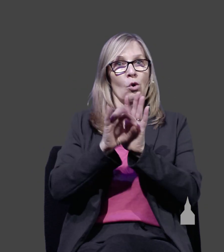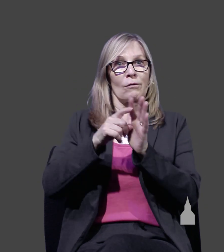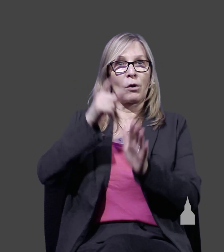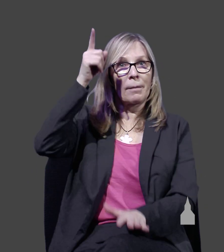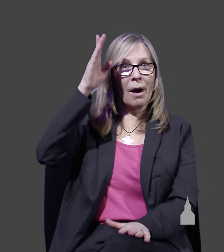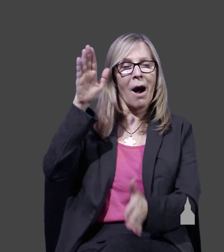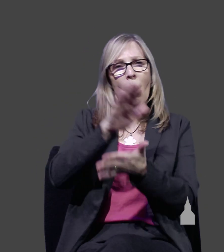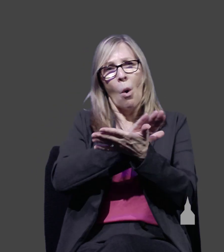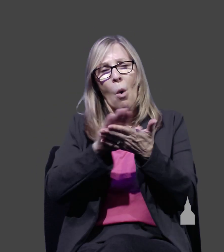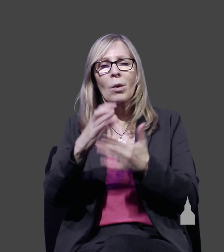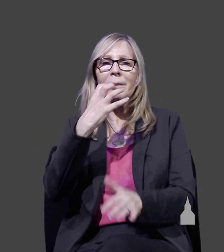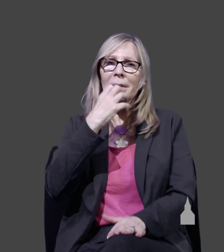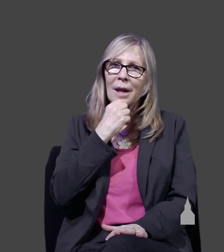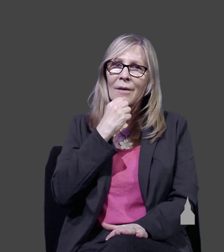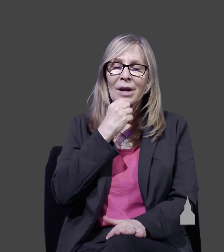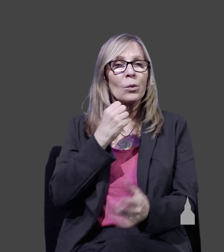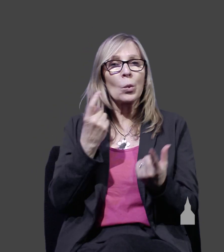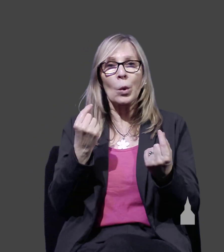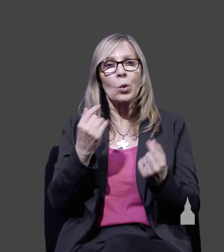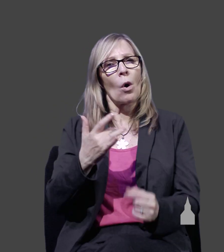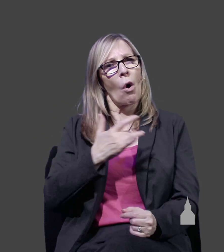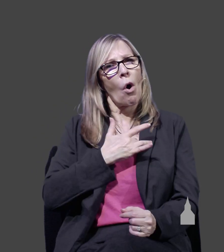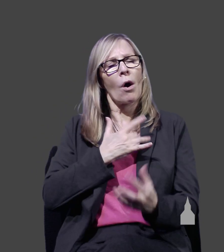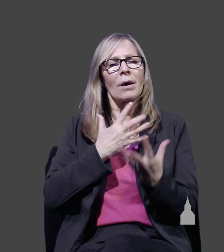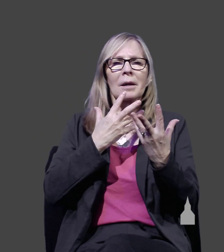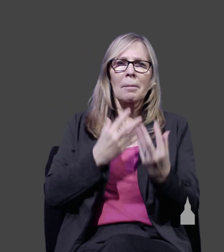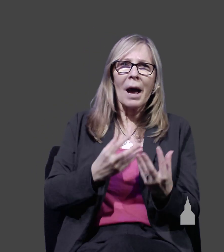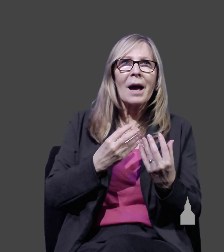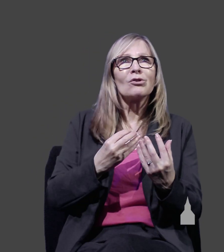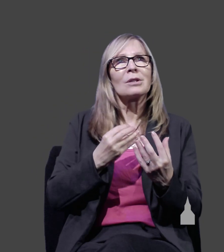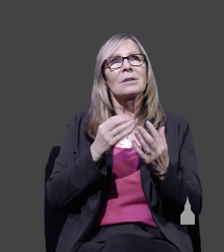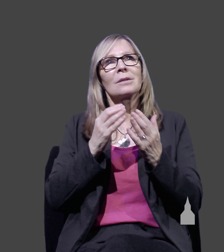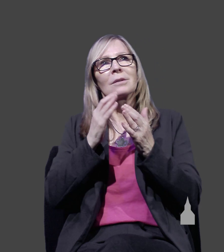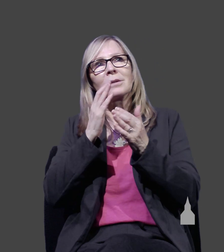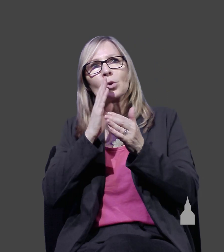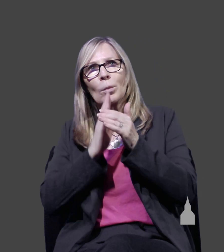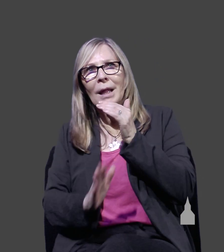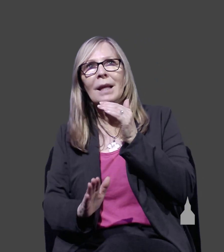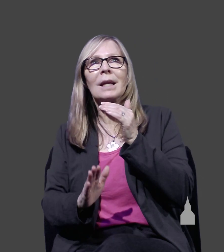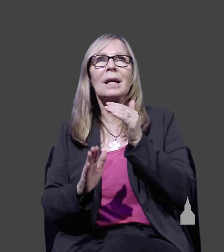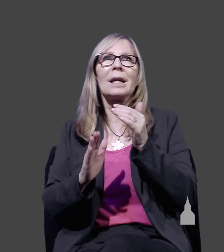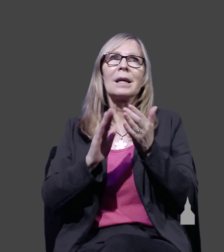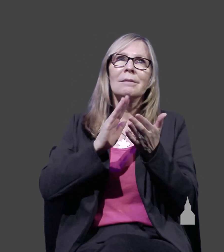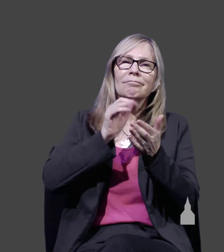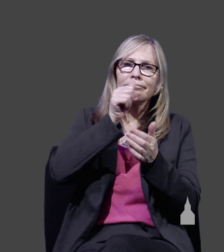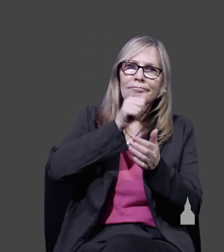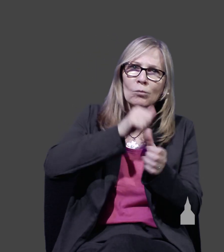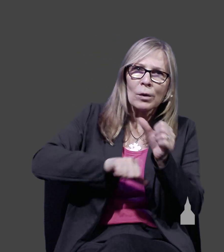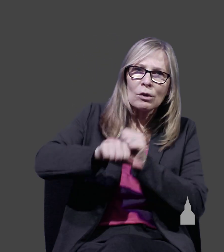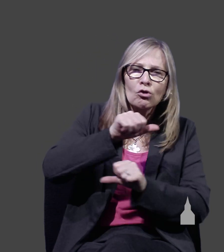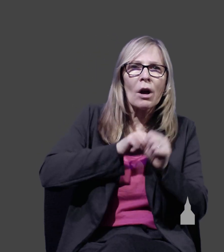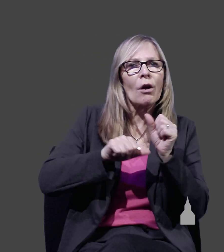put on a heart of compassion, kindness, humility, gentleness, and patience, bearing with one another,